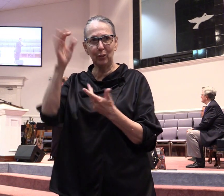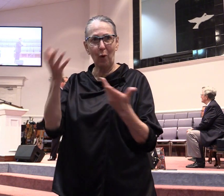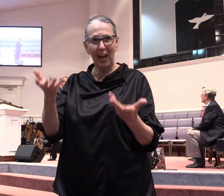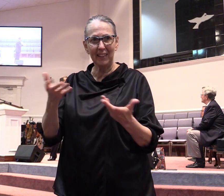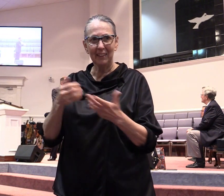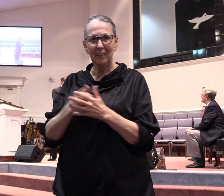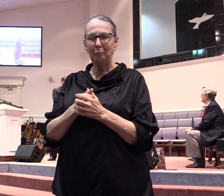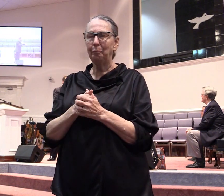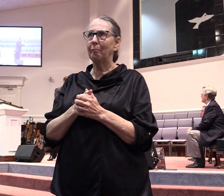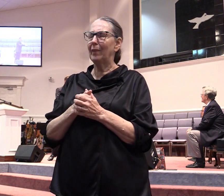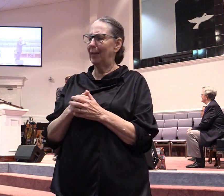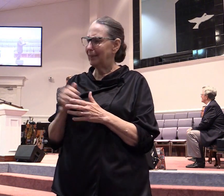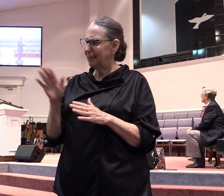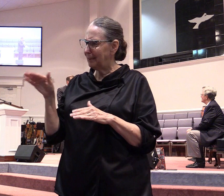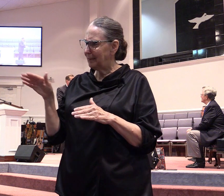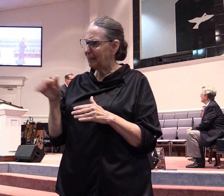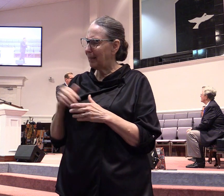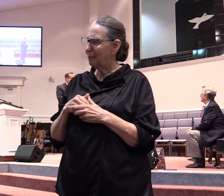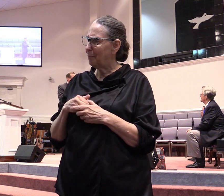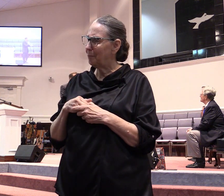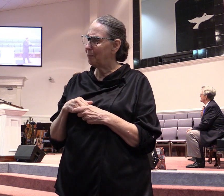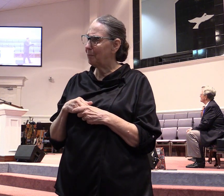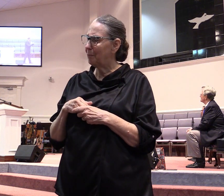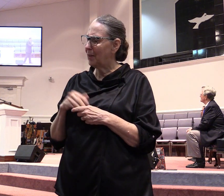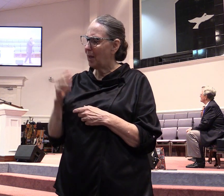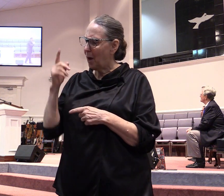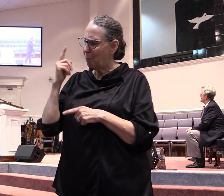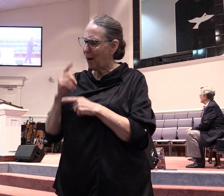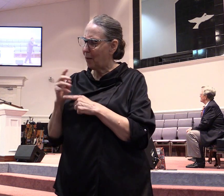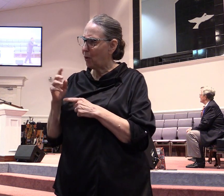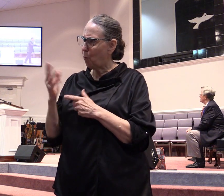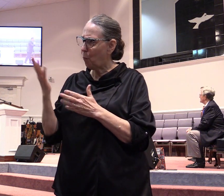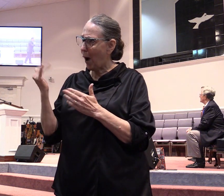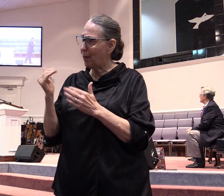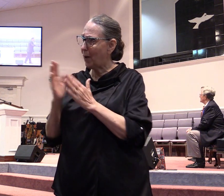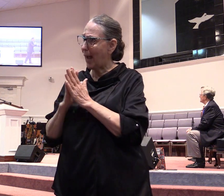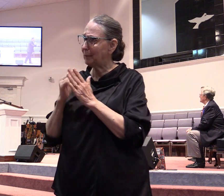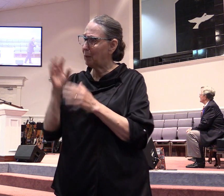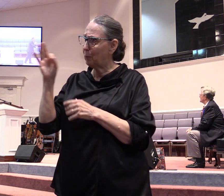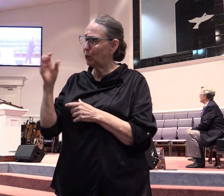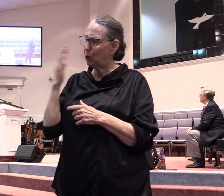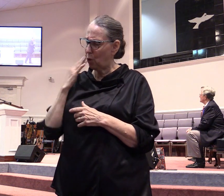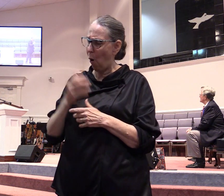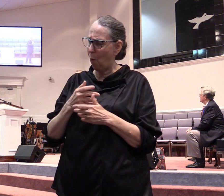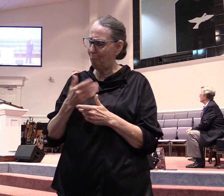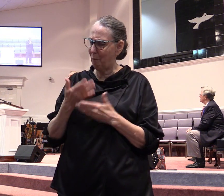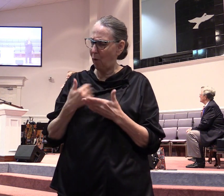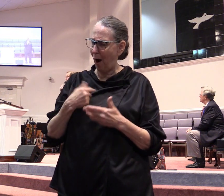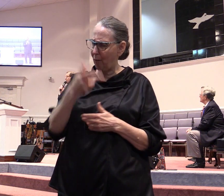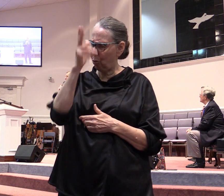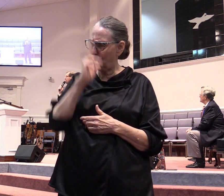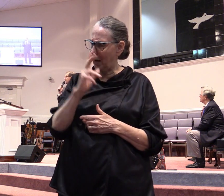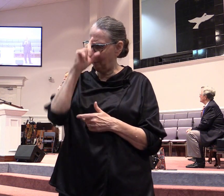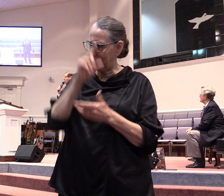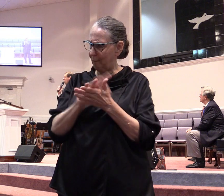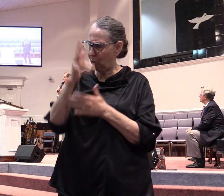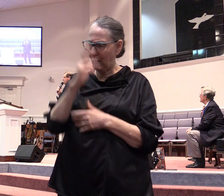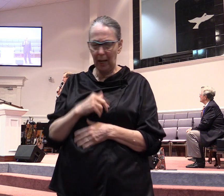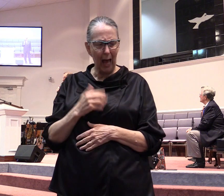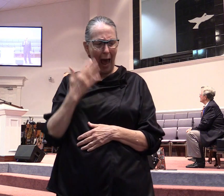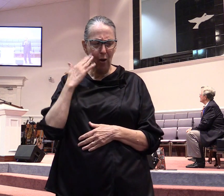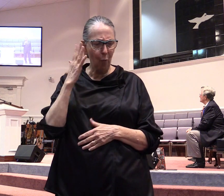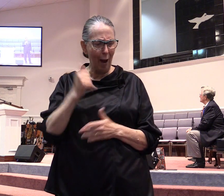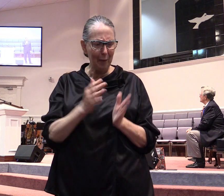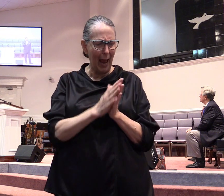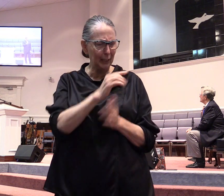did that. So later on I asked his independent apostolic preacher, I said, Brother White, why did you ask me to preach for you knowing I was a Trinitarian? He said, I don't know, I questioned that for a